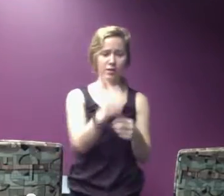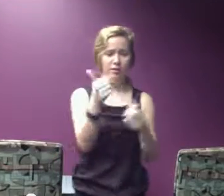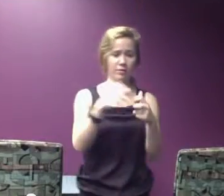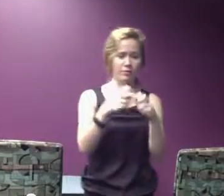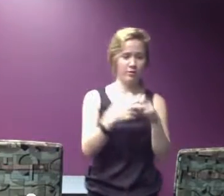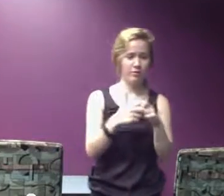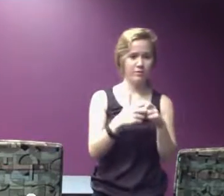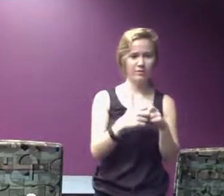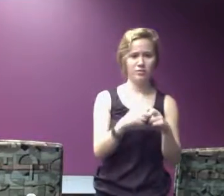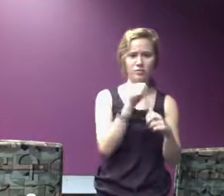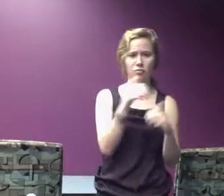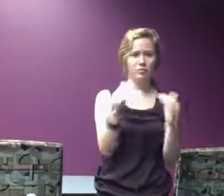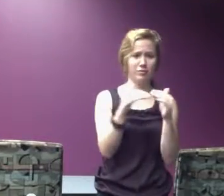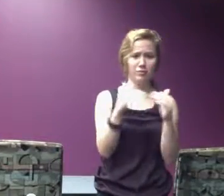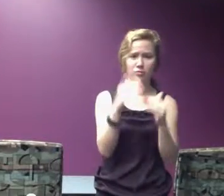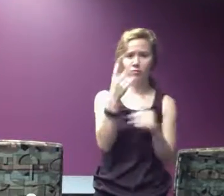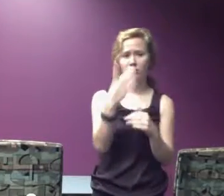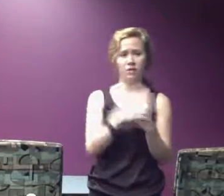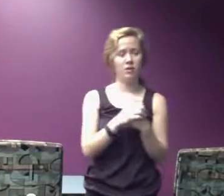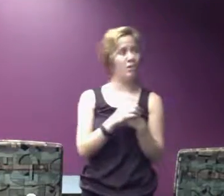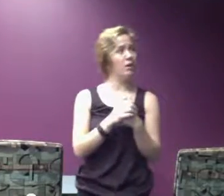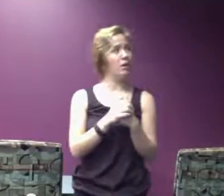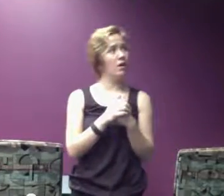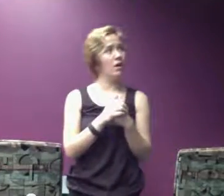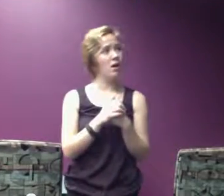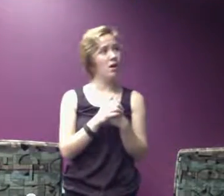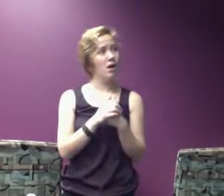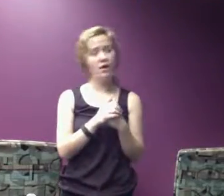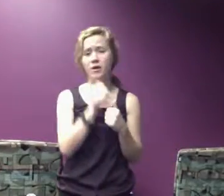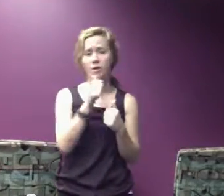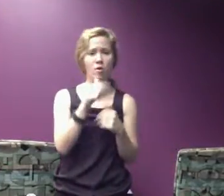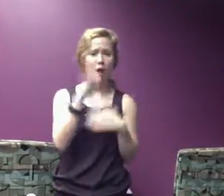I need another problem that doesn't equal 1.